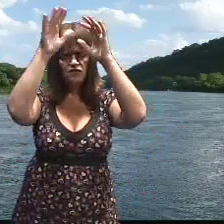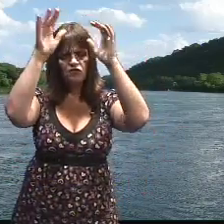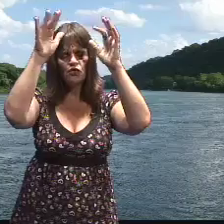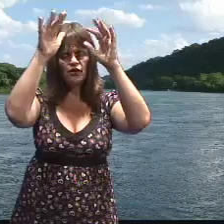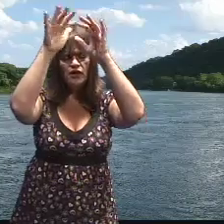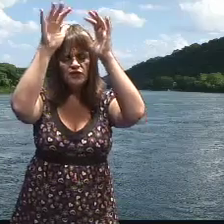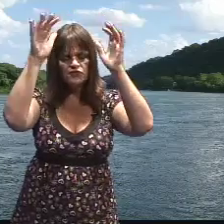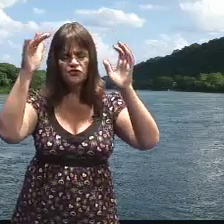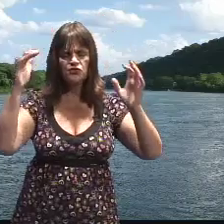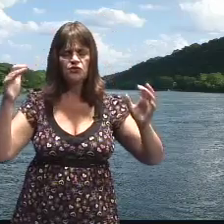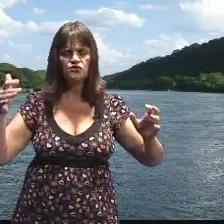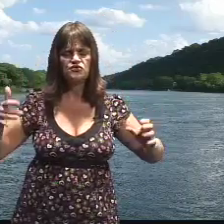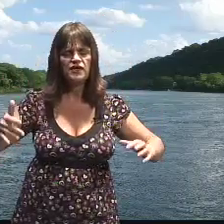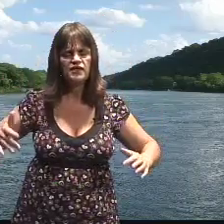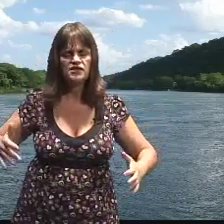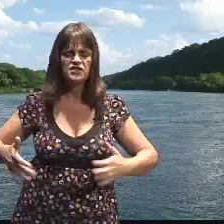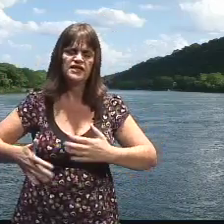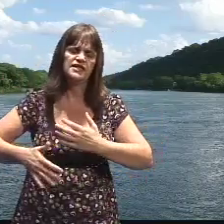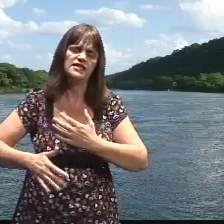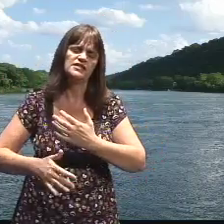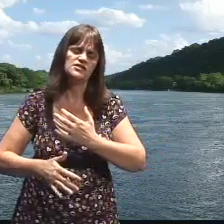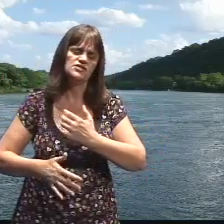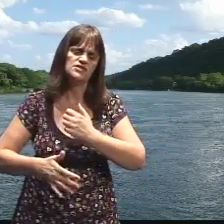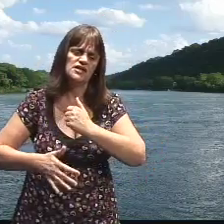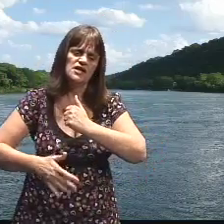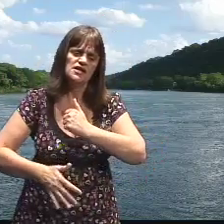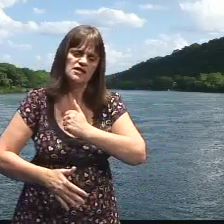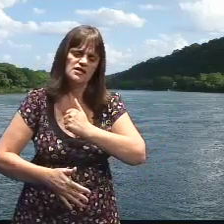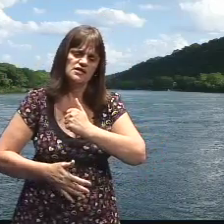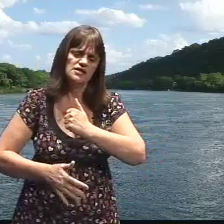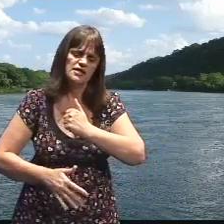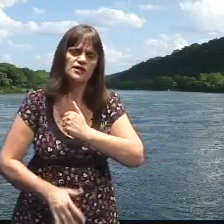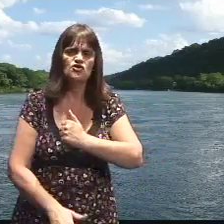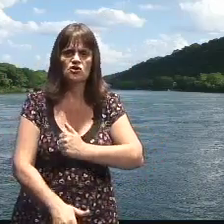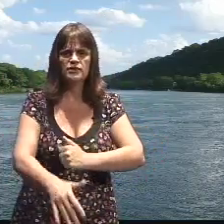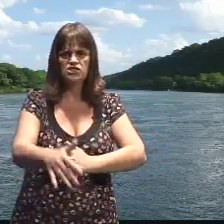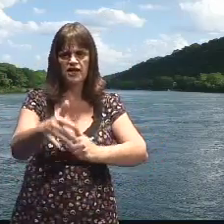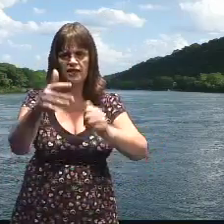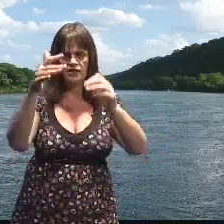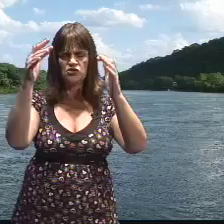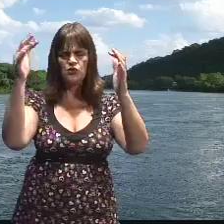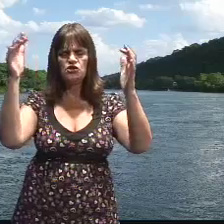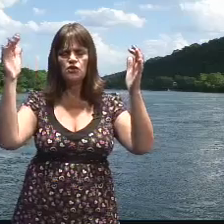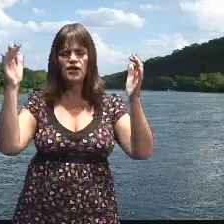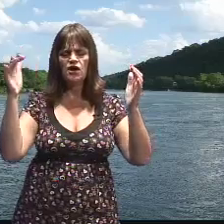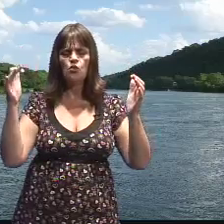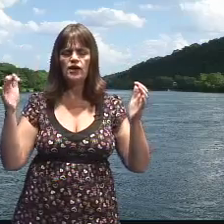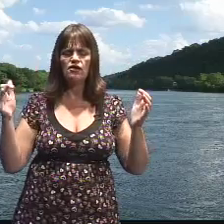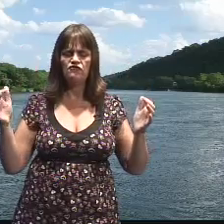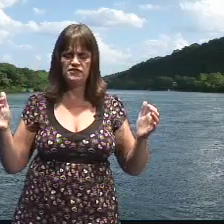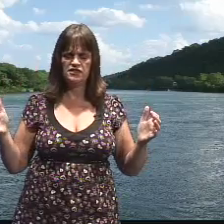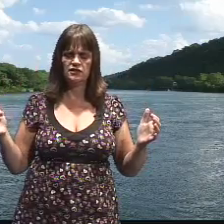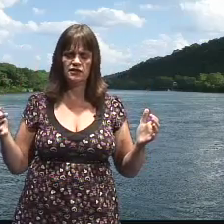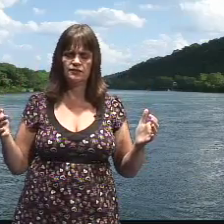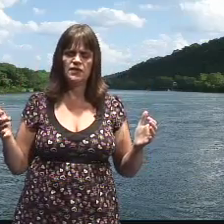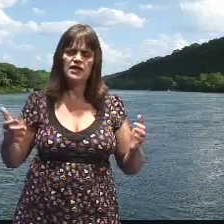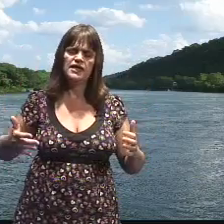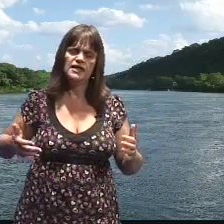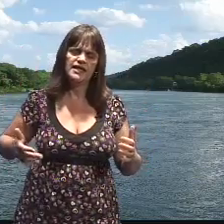For the truth is, it is an enormous challenge when you are not well physically. It can